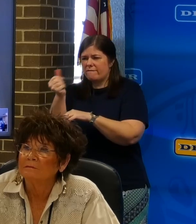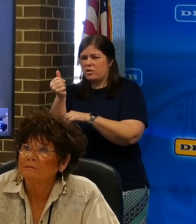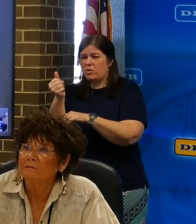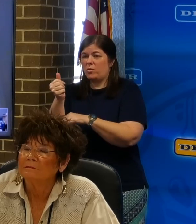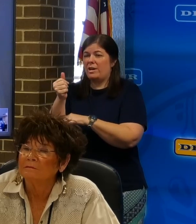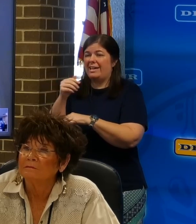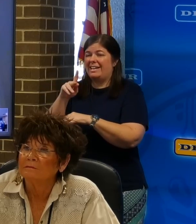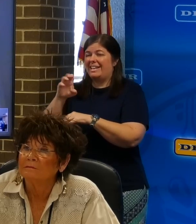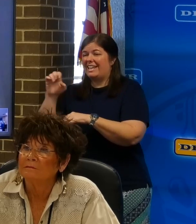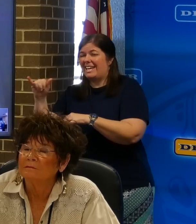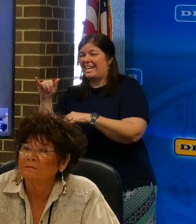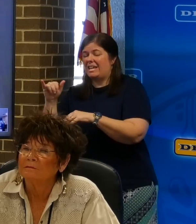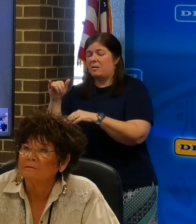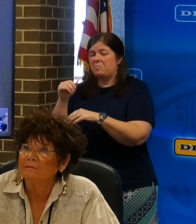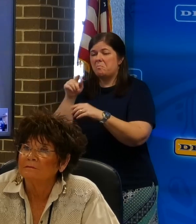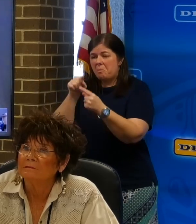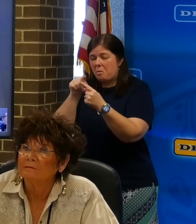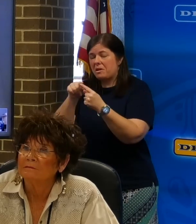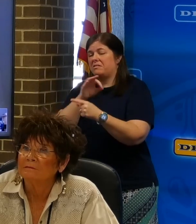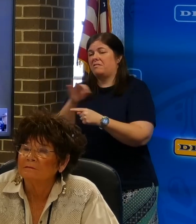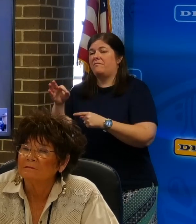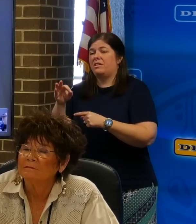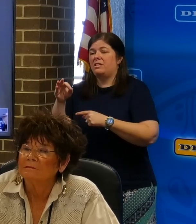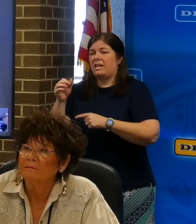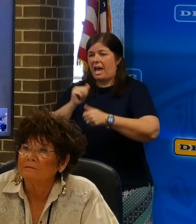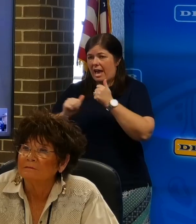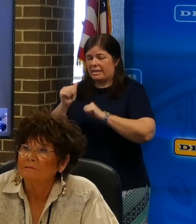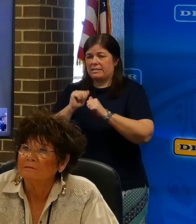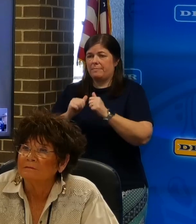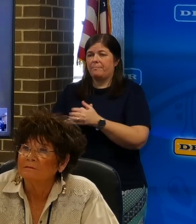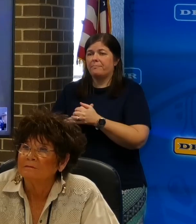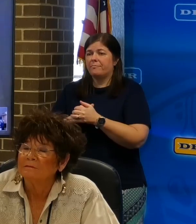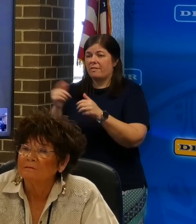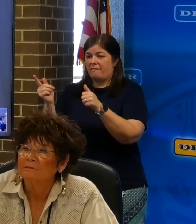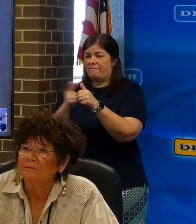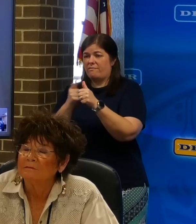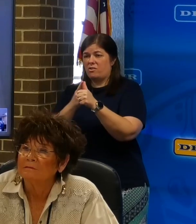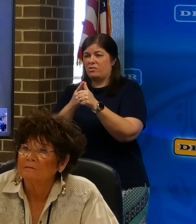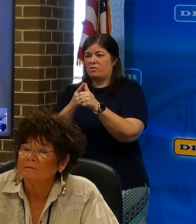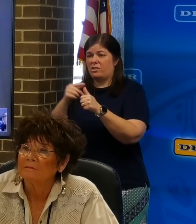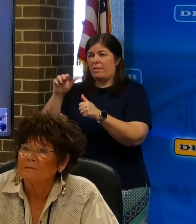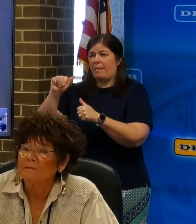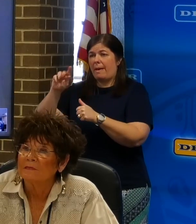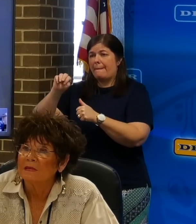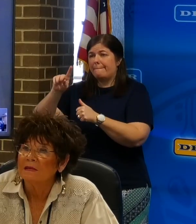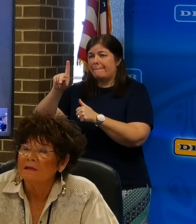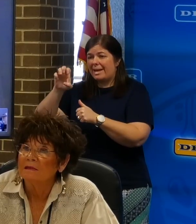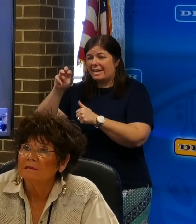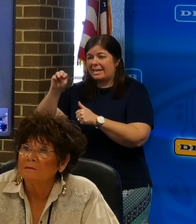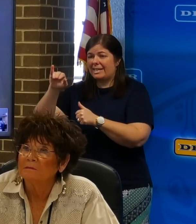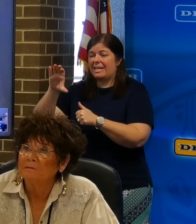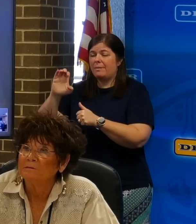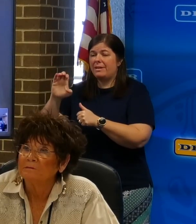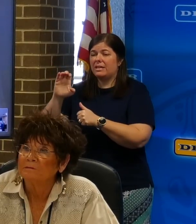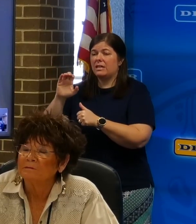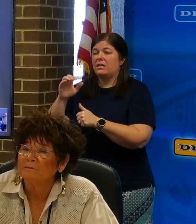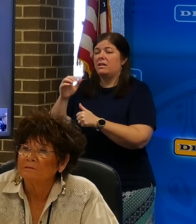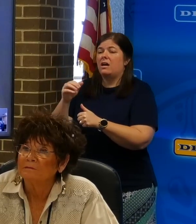brief description of the relief for each one of them. First is the Pandemic Unemployment Assistance Program,